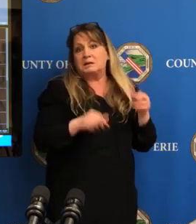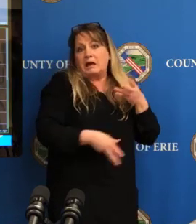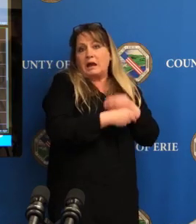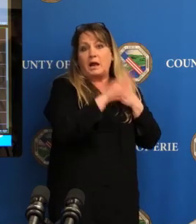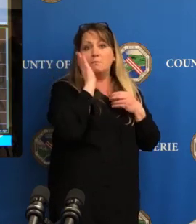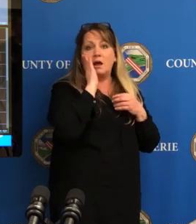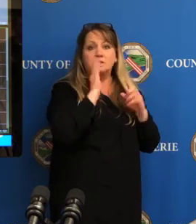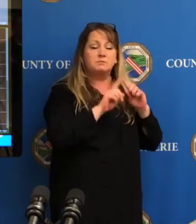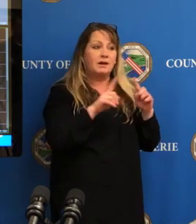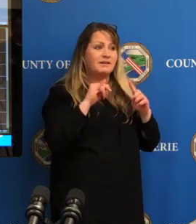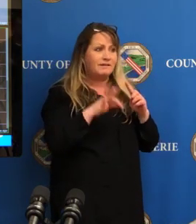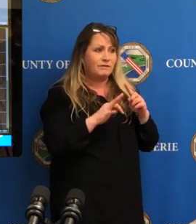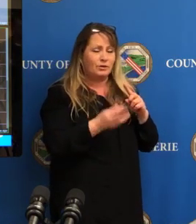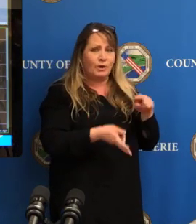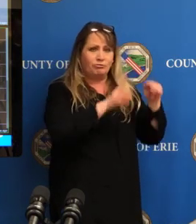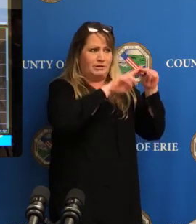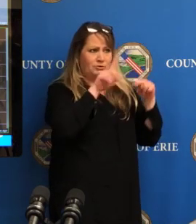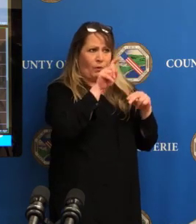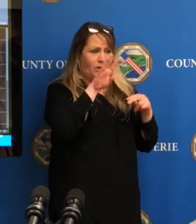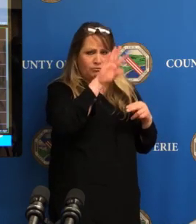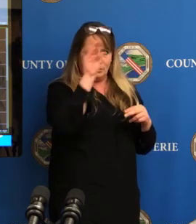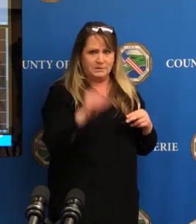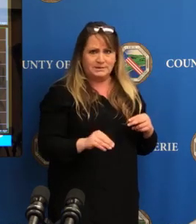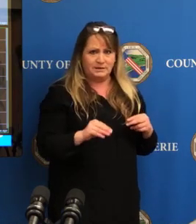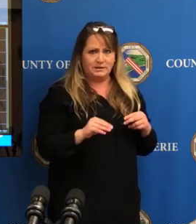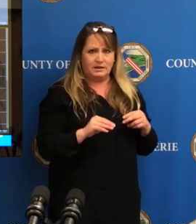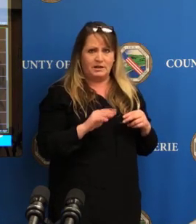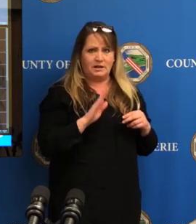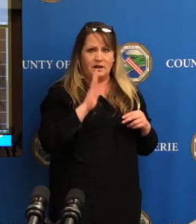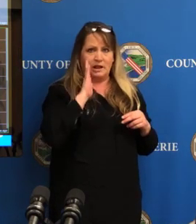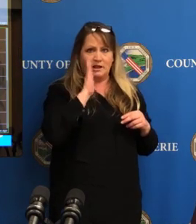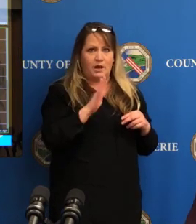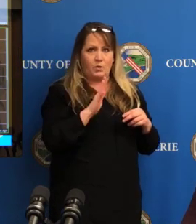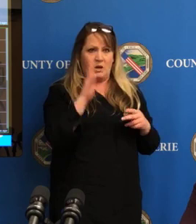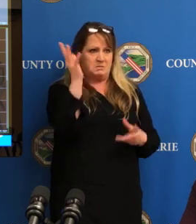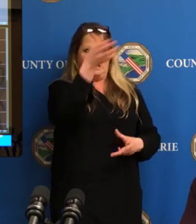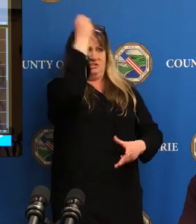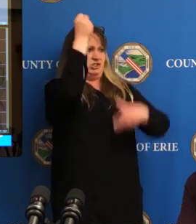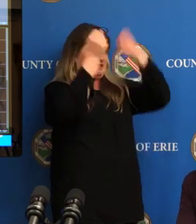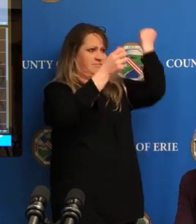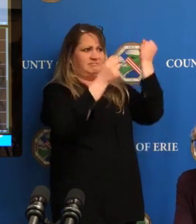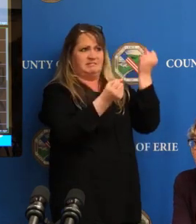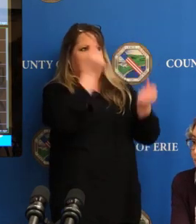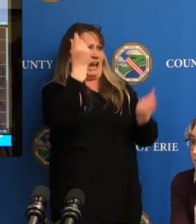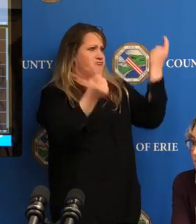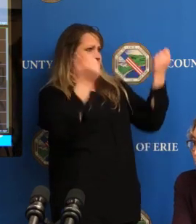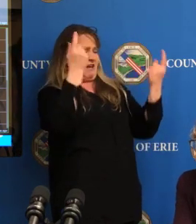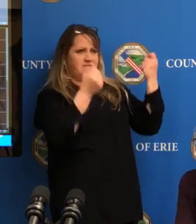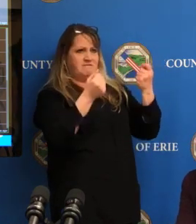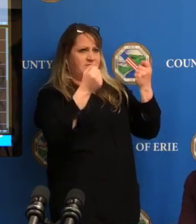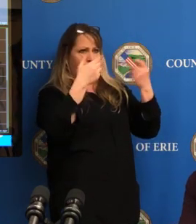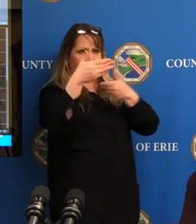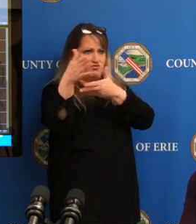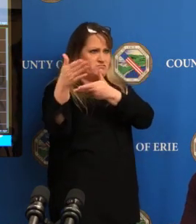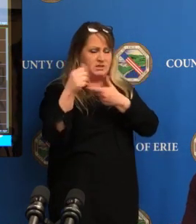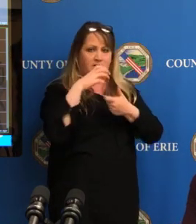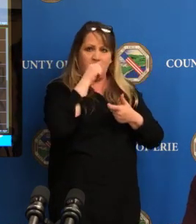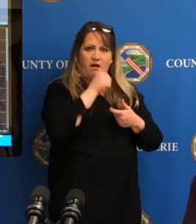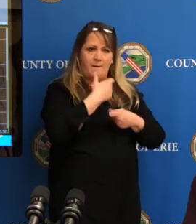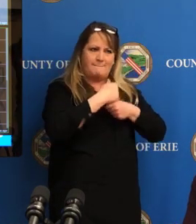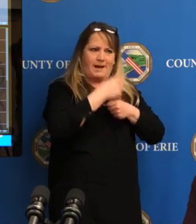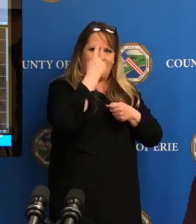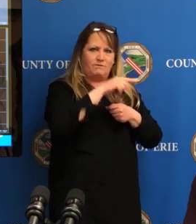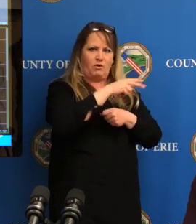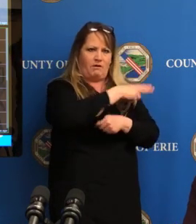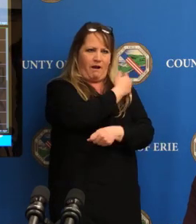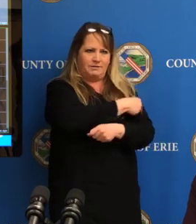were to increase by 100% in many of these hospitals, they'd be ripping out all kinds of rooms that aren't necessarily made for